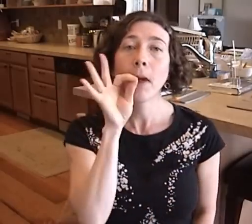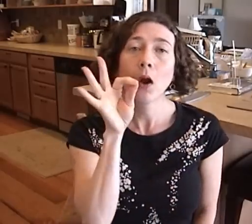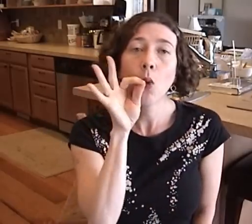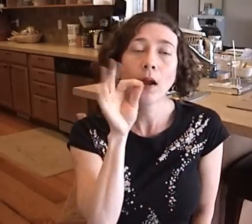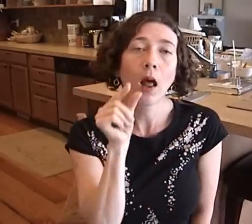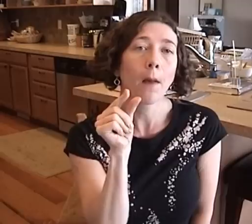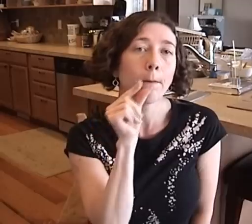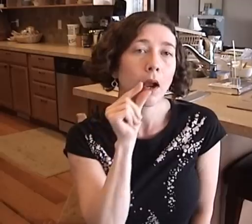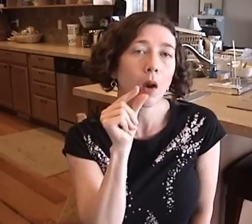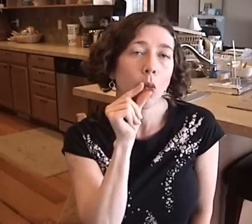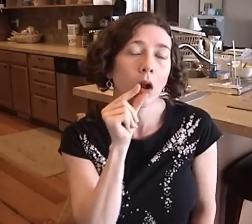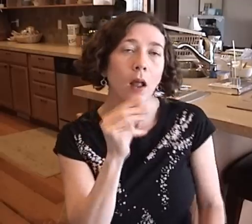I'm going to see you in my study right now.